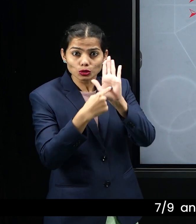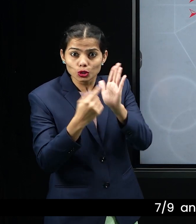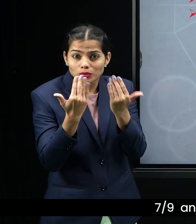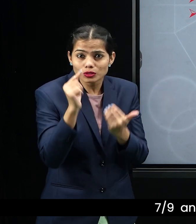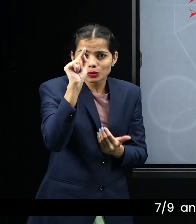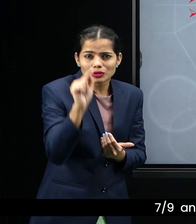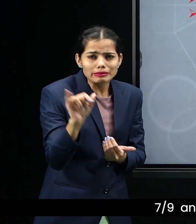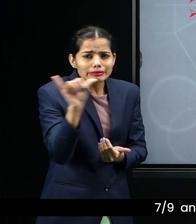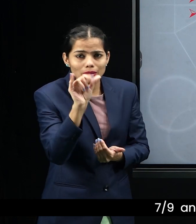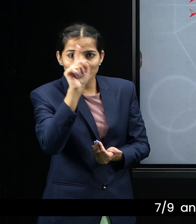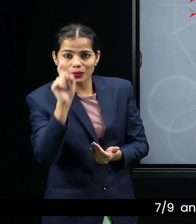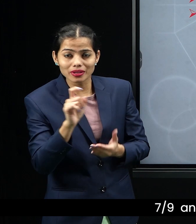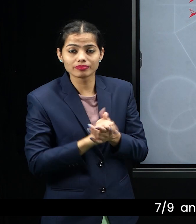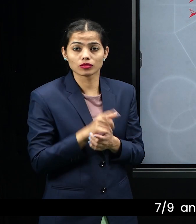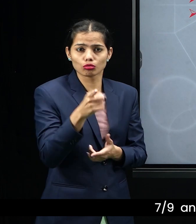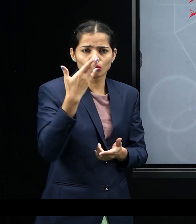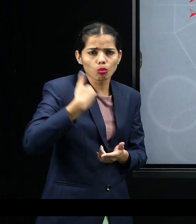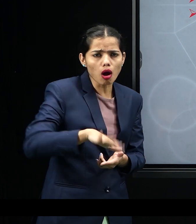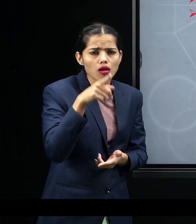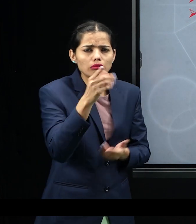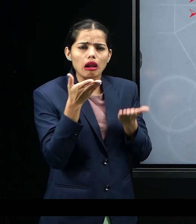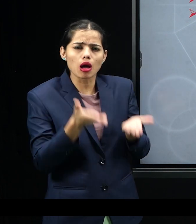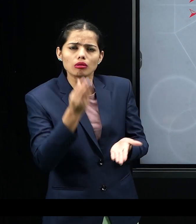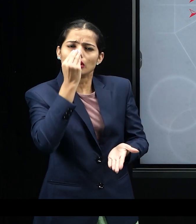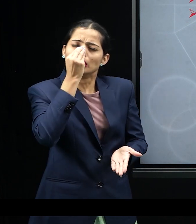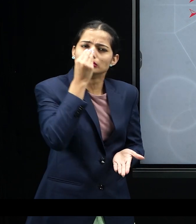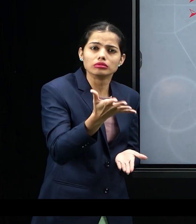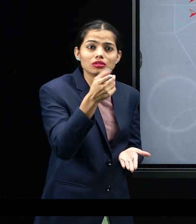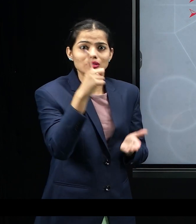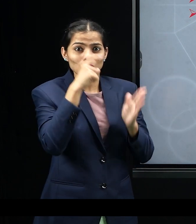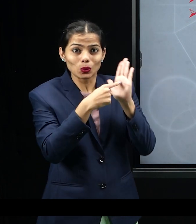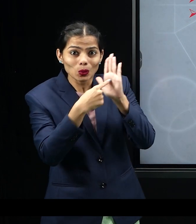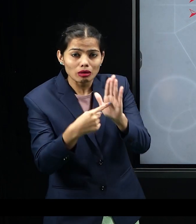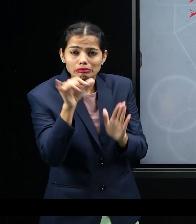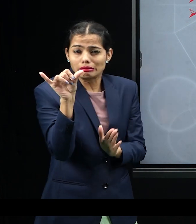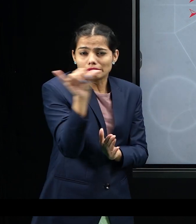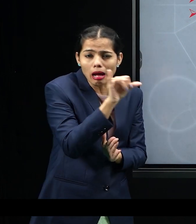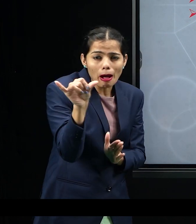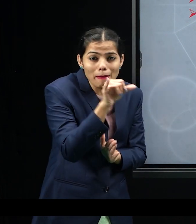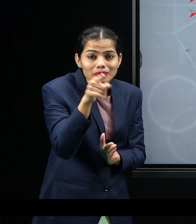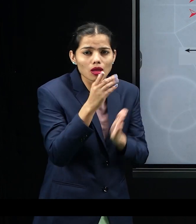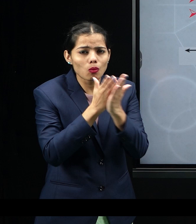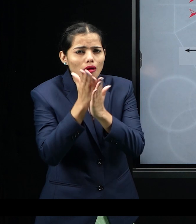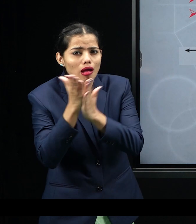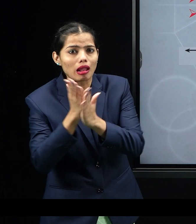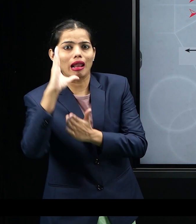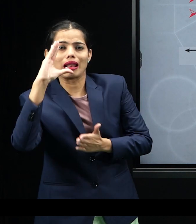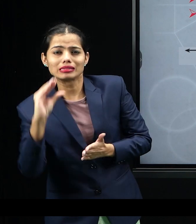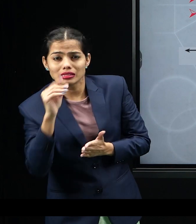55 represent the same point? You will now easily visualize similar fractions on the left side of 0.